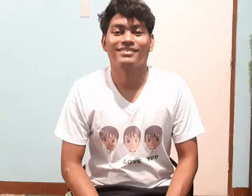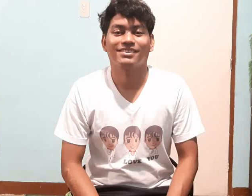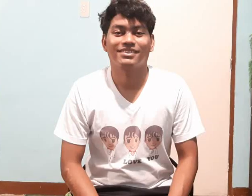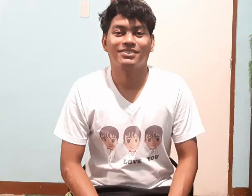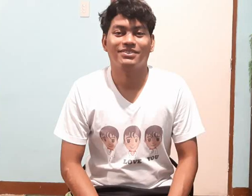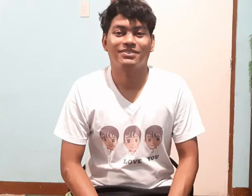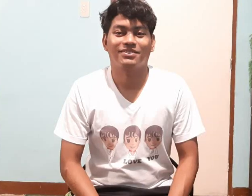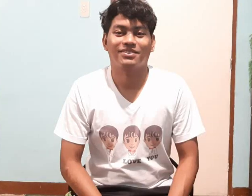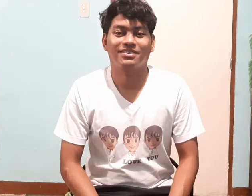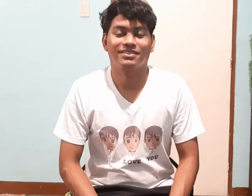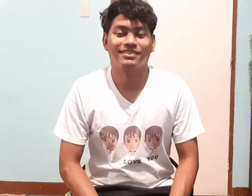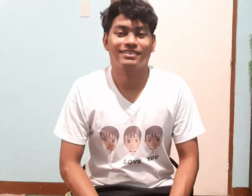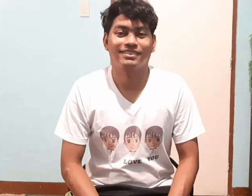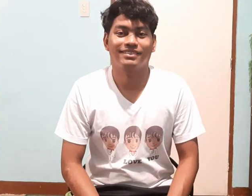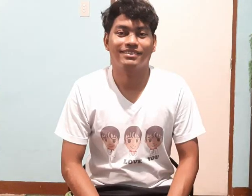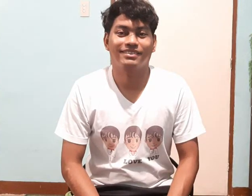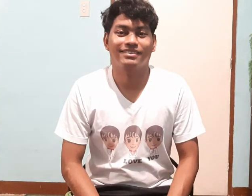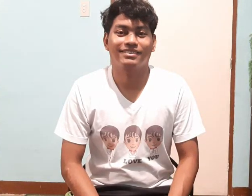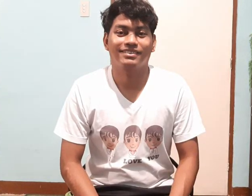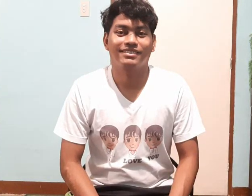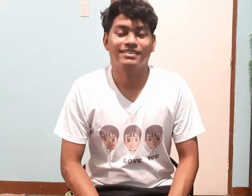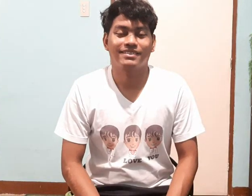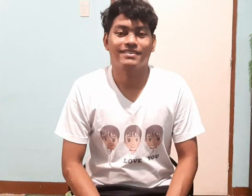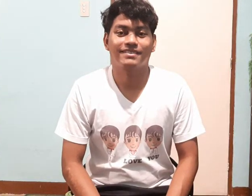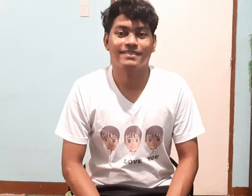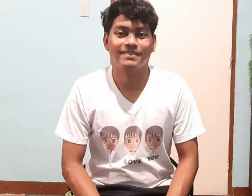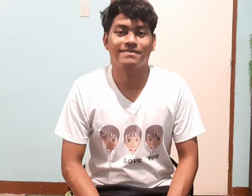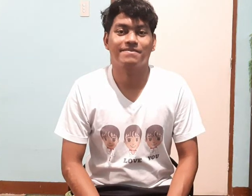One, two, three, four The